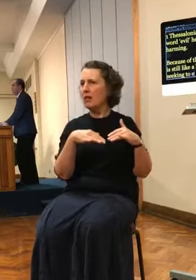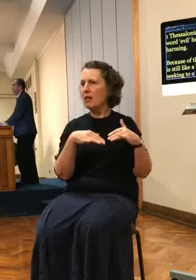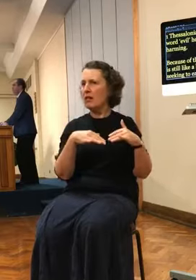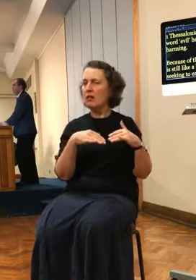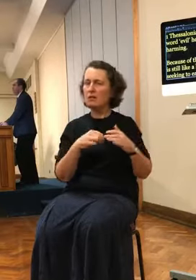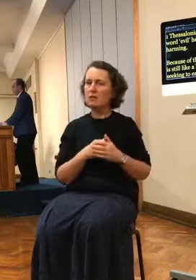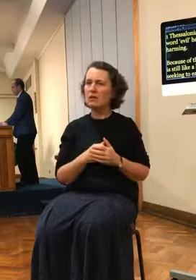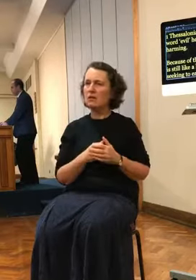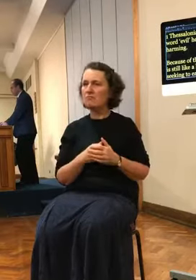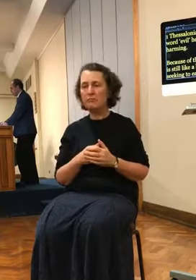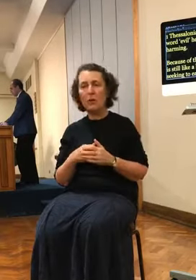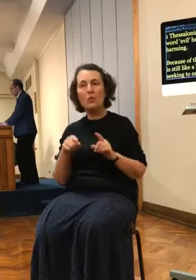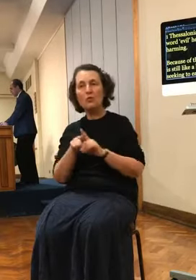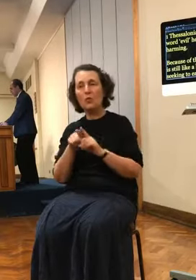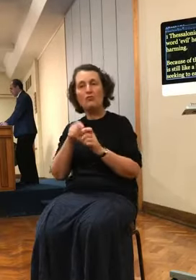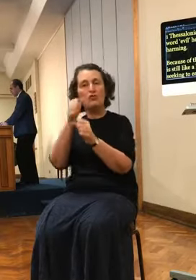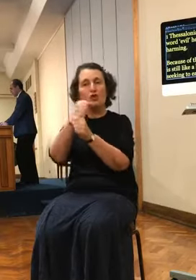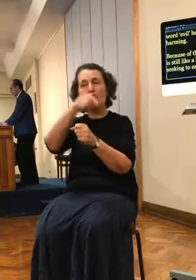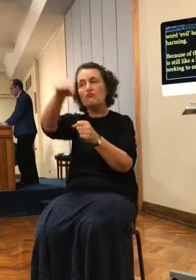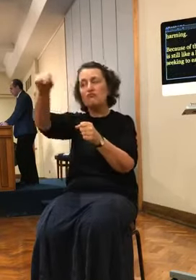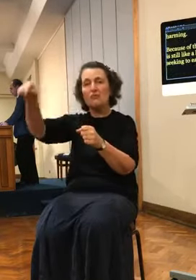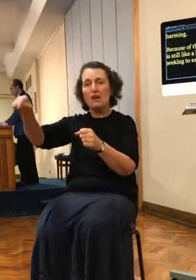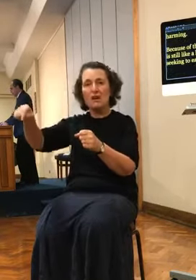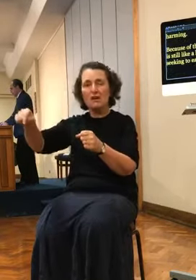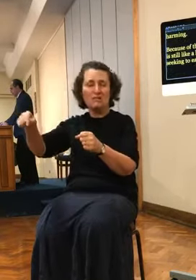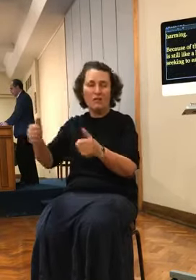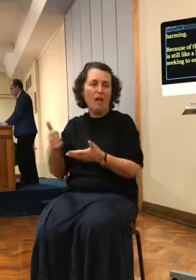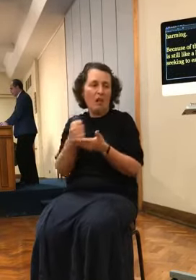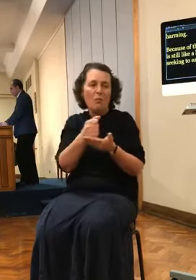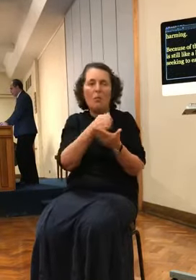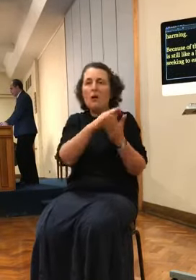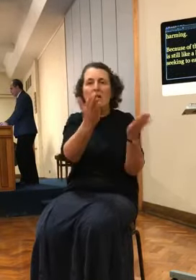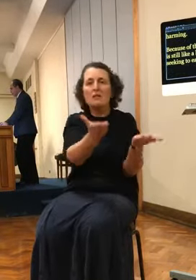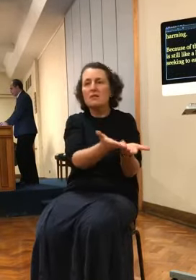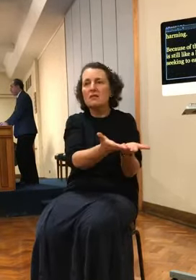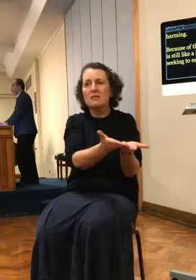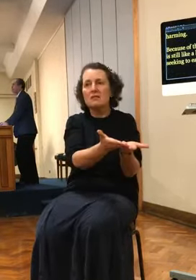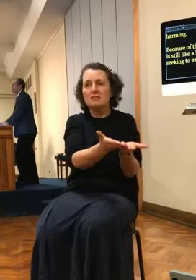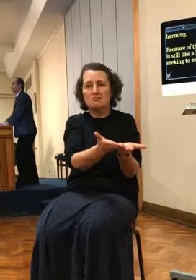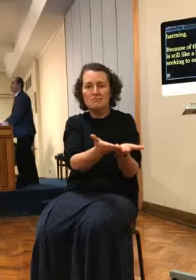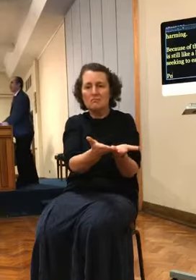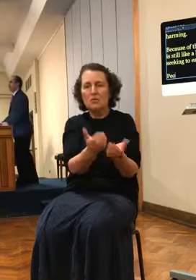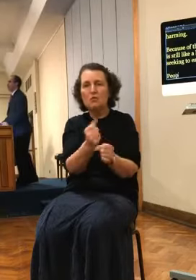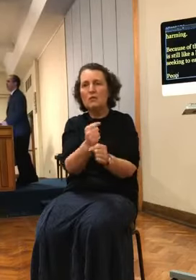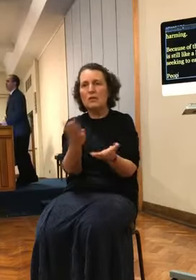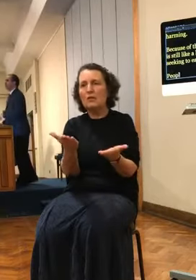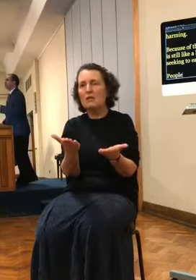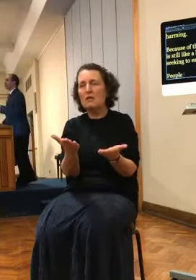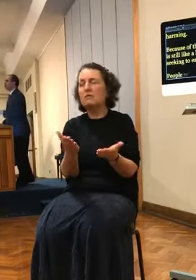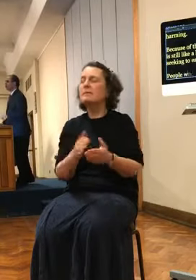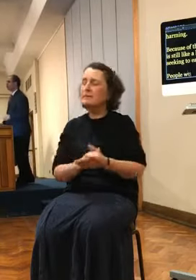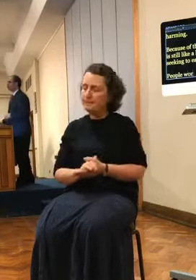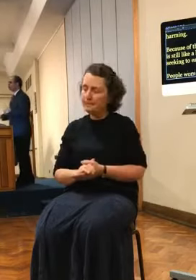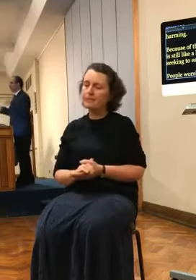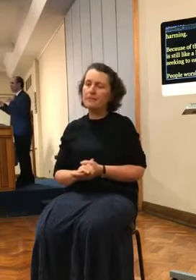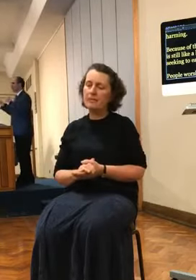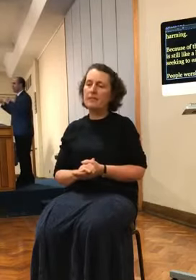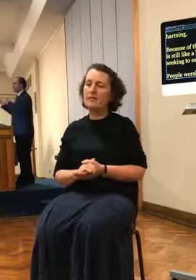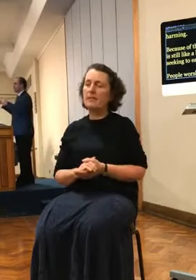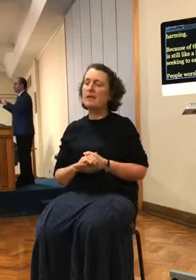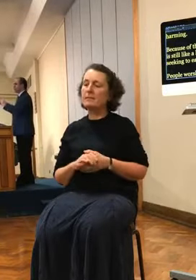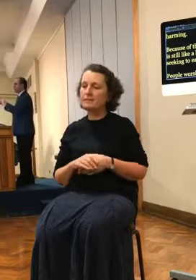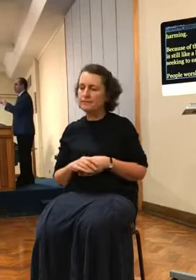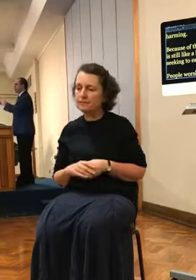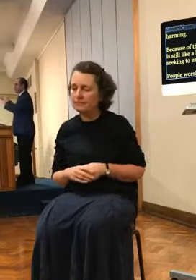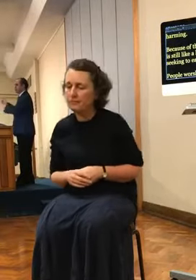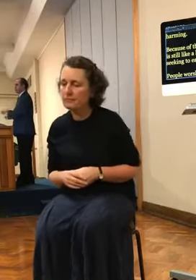world. Oh, days are evil. People worship themselves. We live, let me call it the